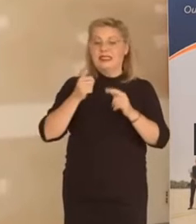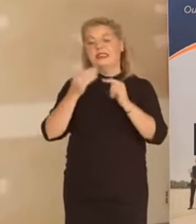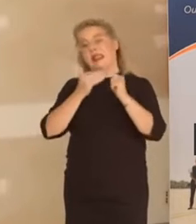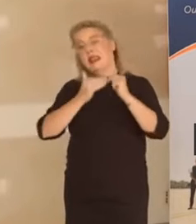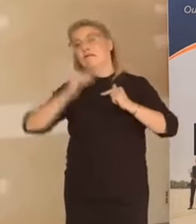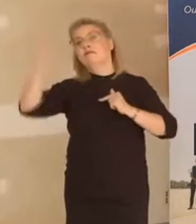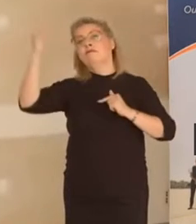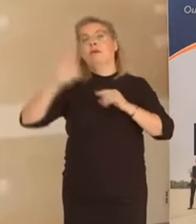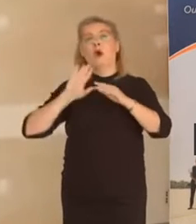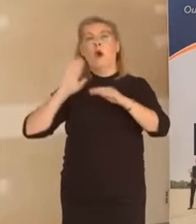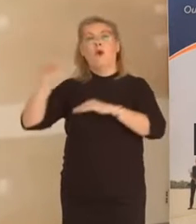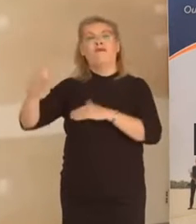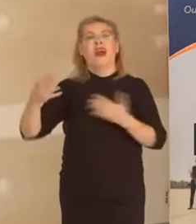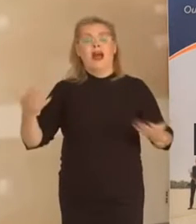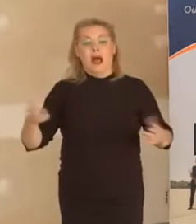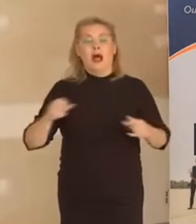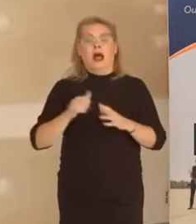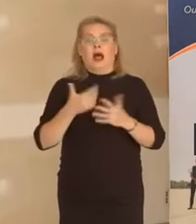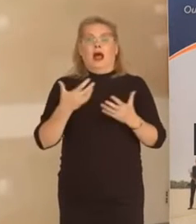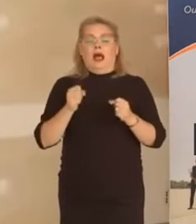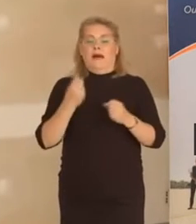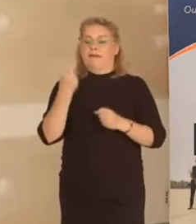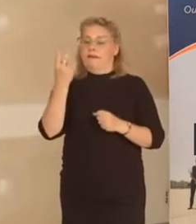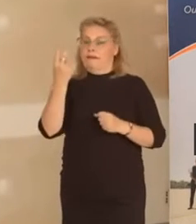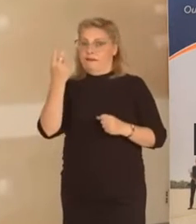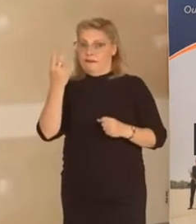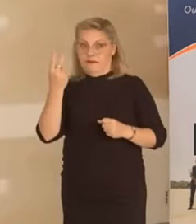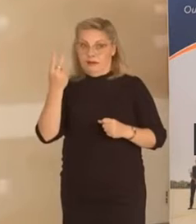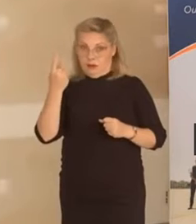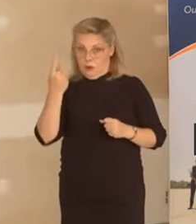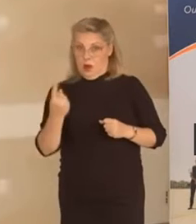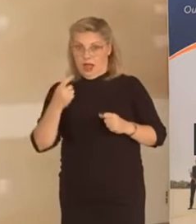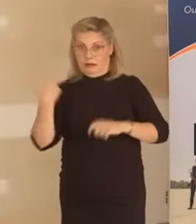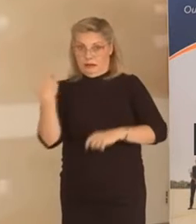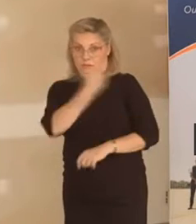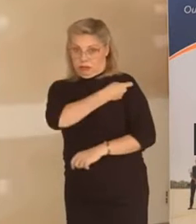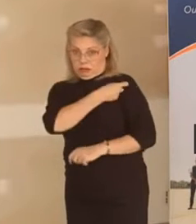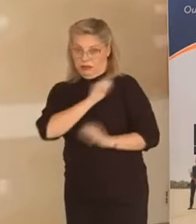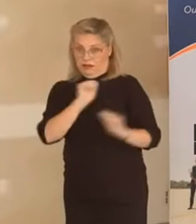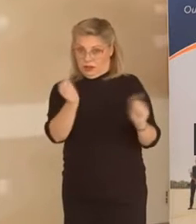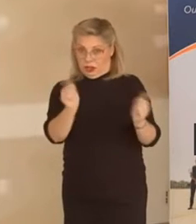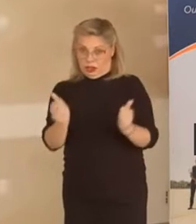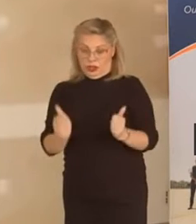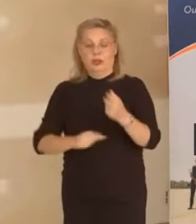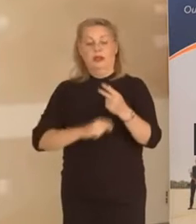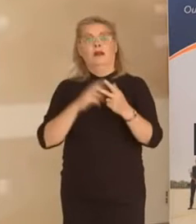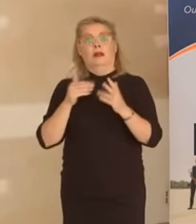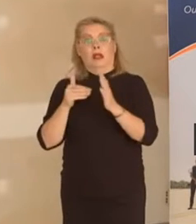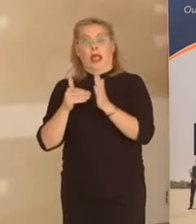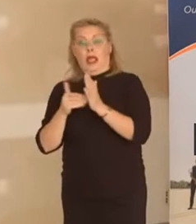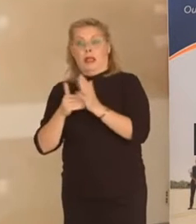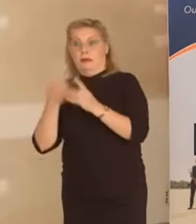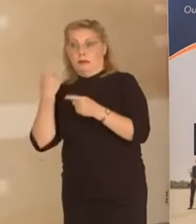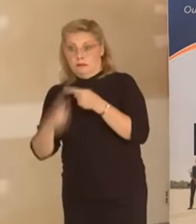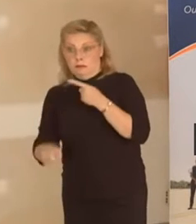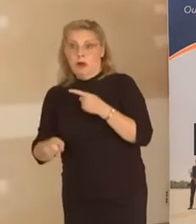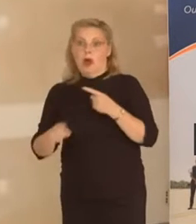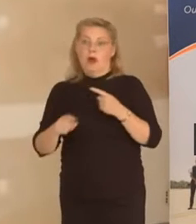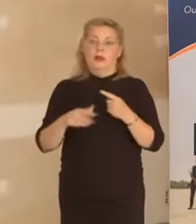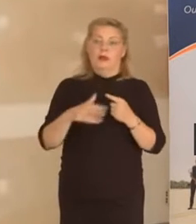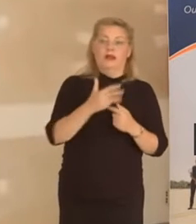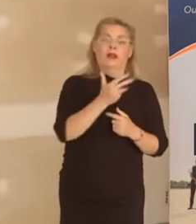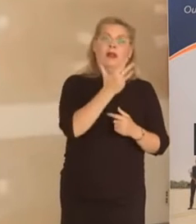have received their first dose, and 94.1% have received 2 doses. Of people aged 12 to 15